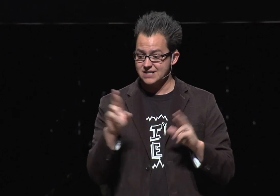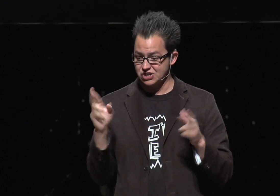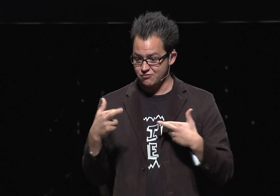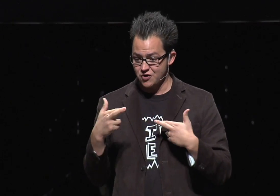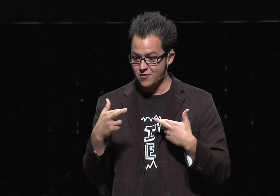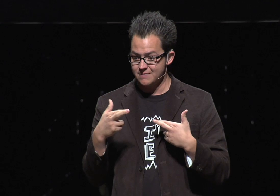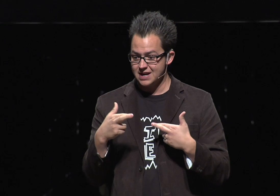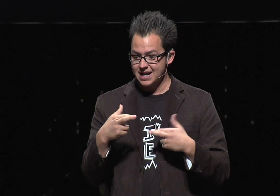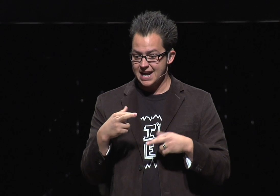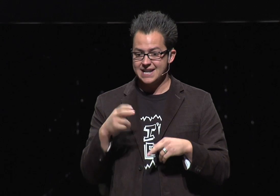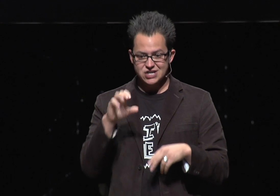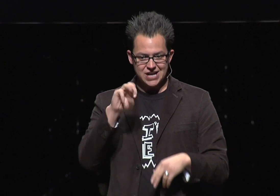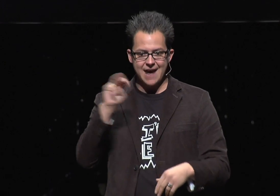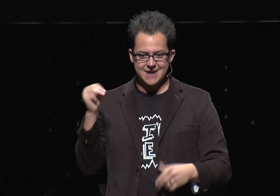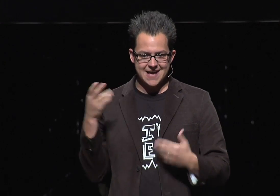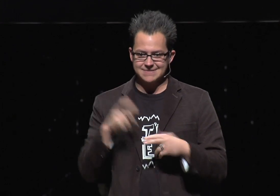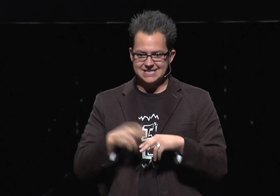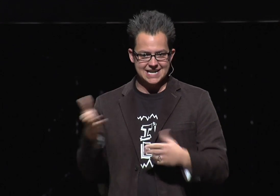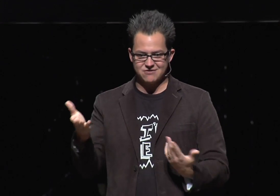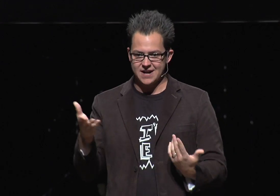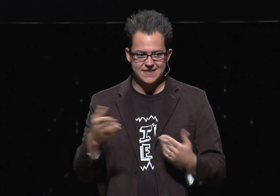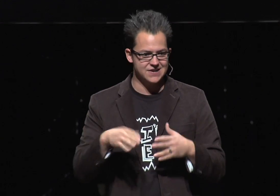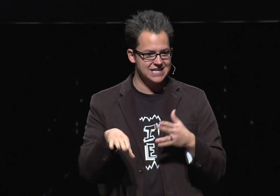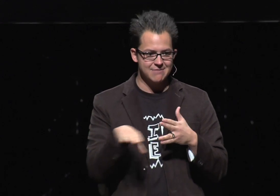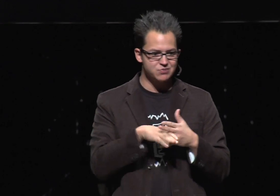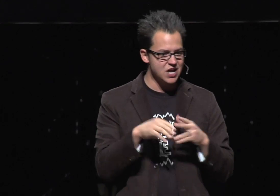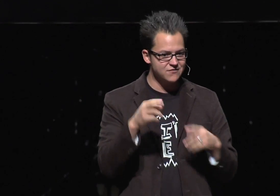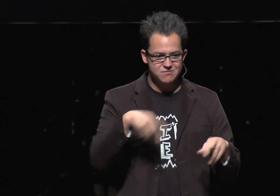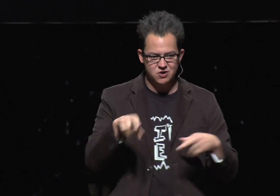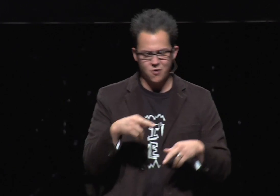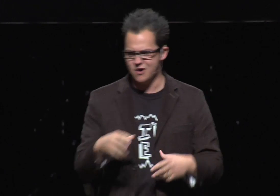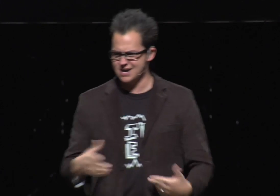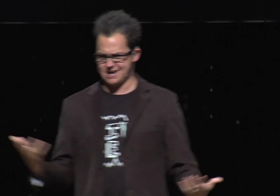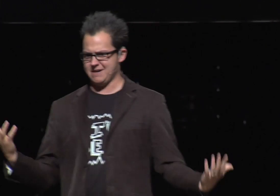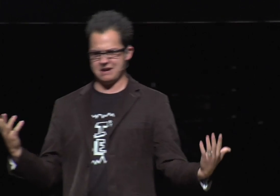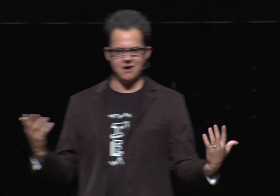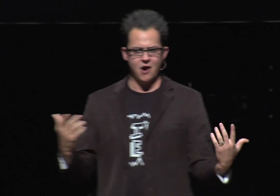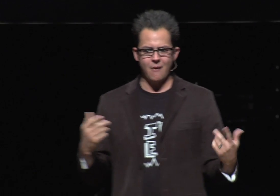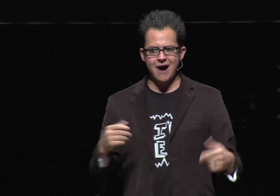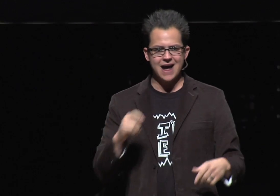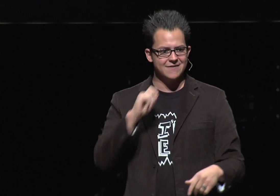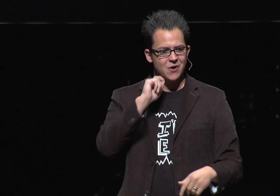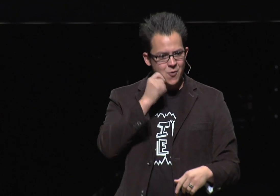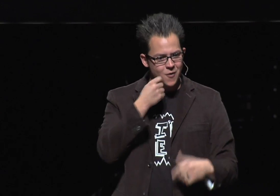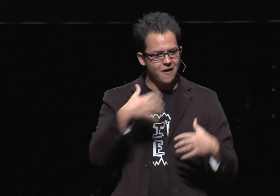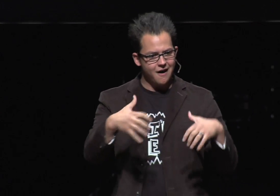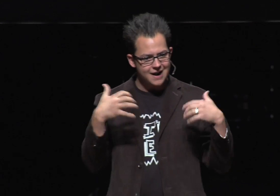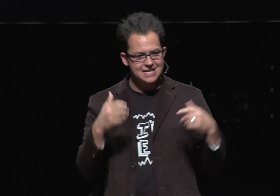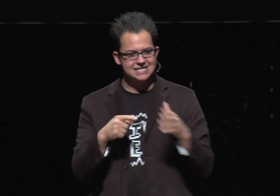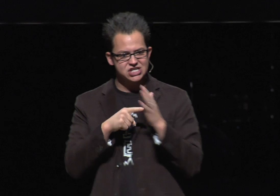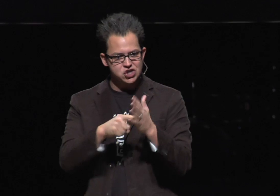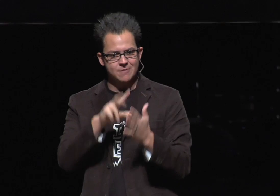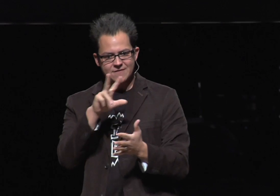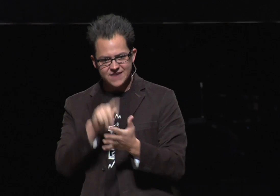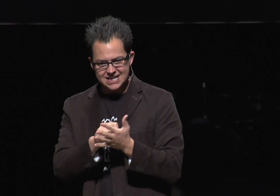this room and there's Eminem sitting right there. He's on break from recording. I'm like, "Wow, I have a cool audience to show my video